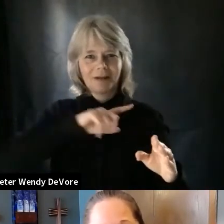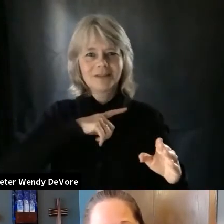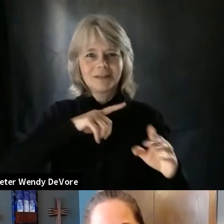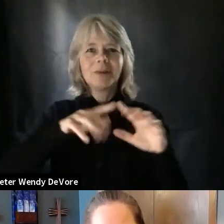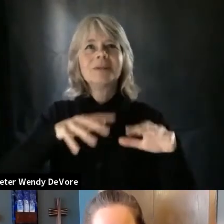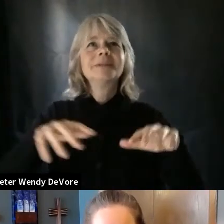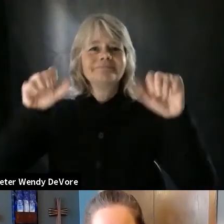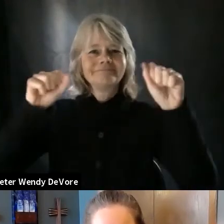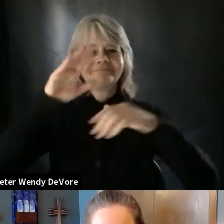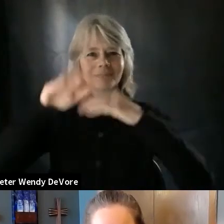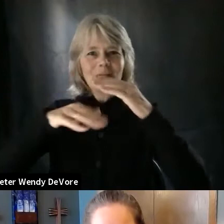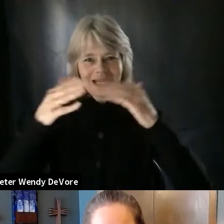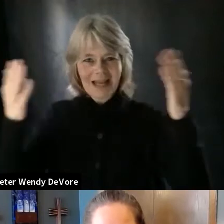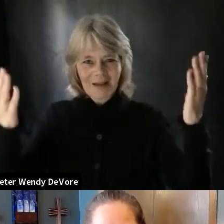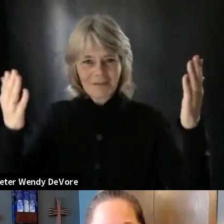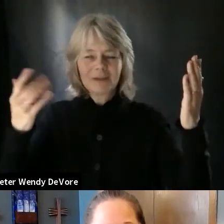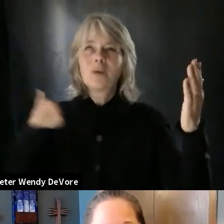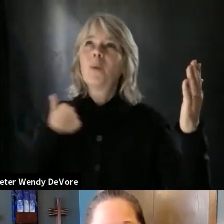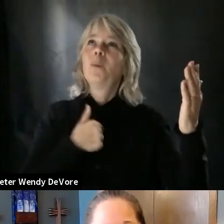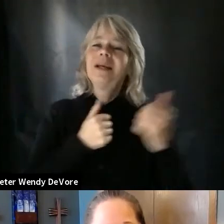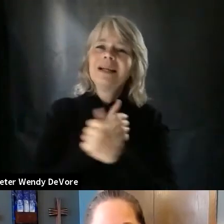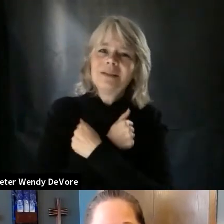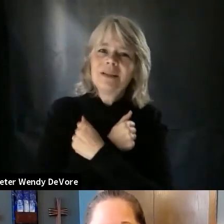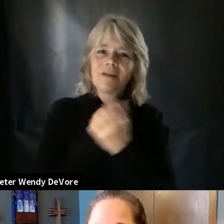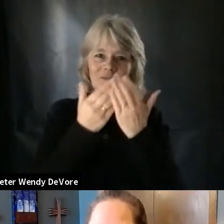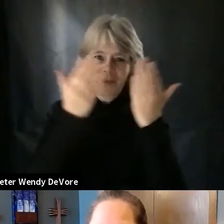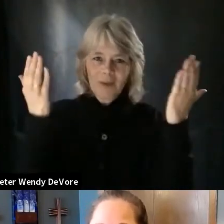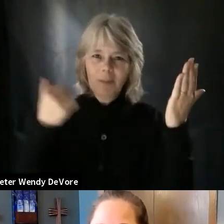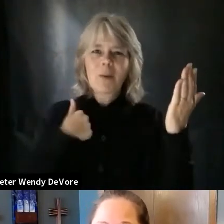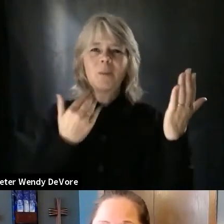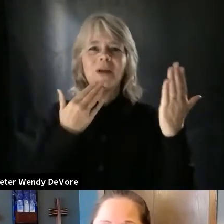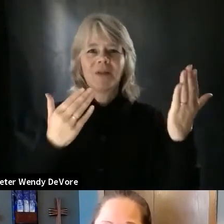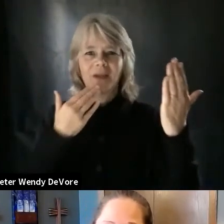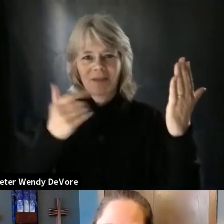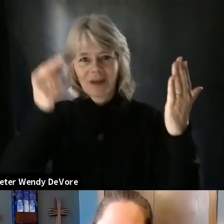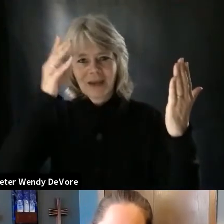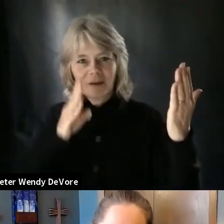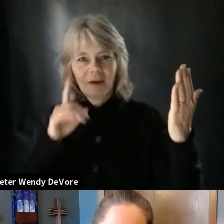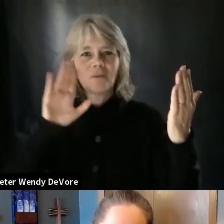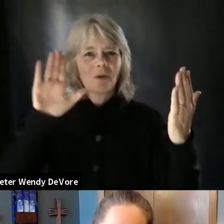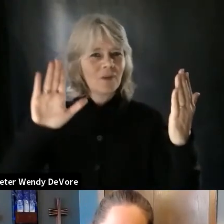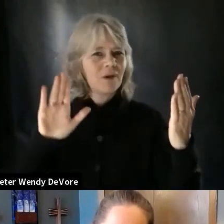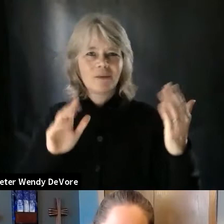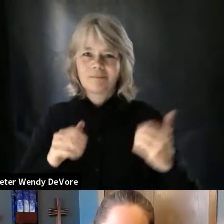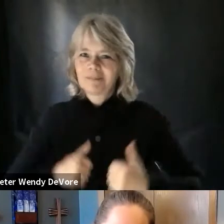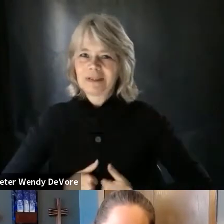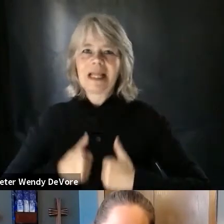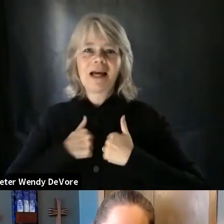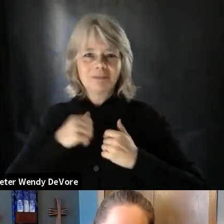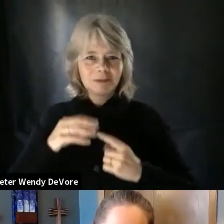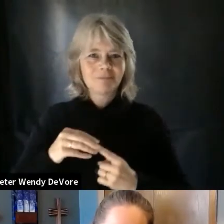We love them and give thanks to God for their very special lives.